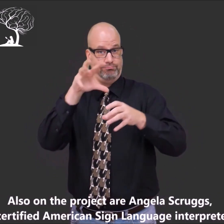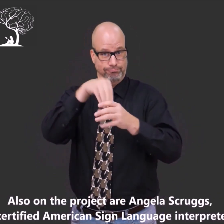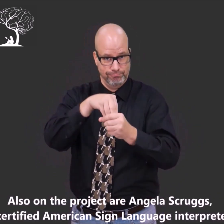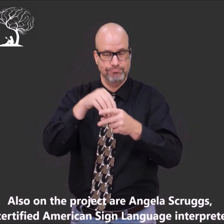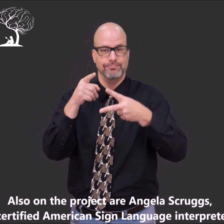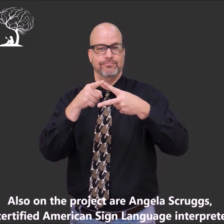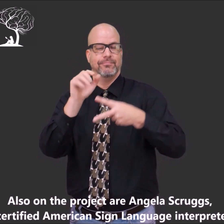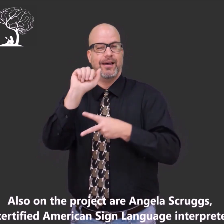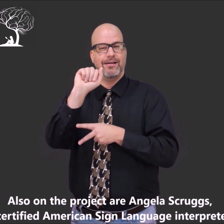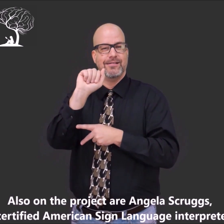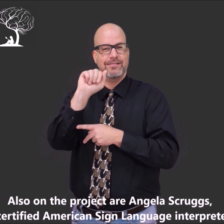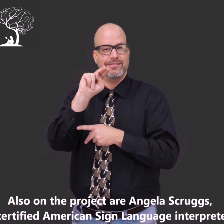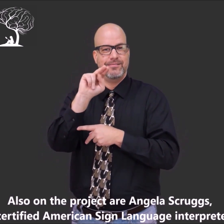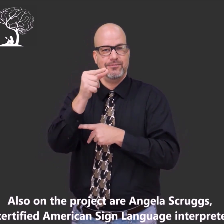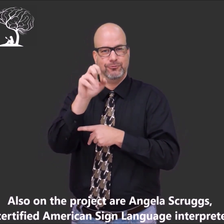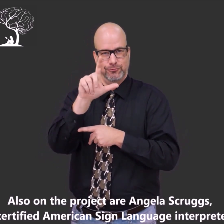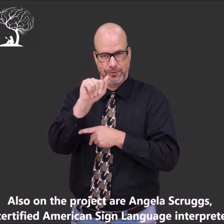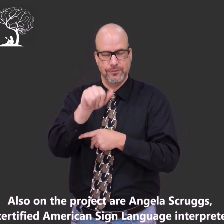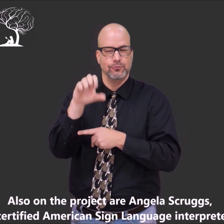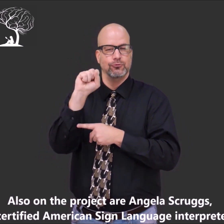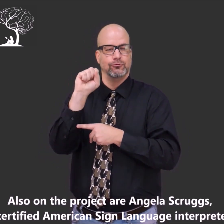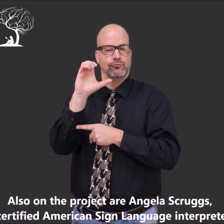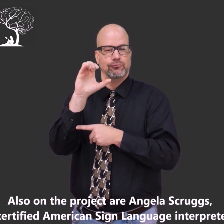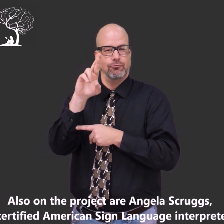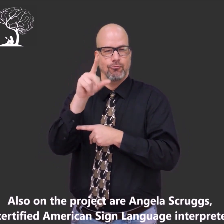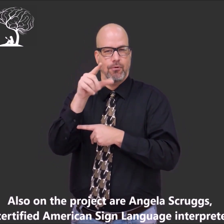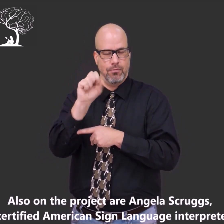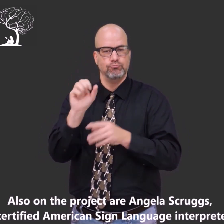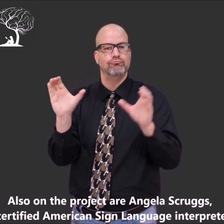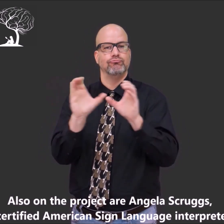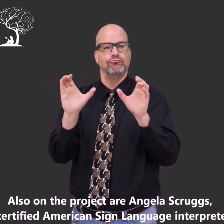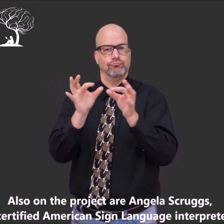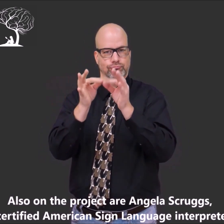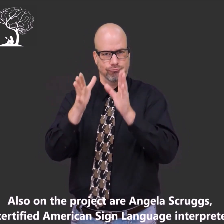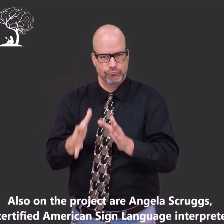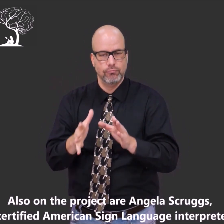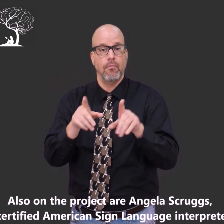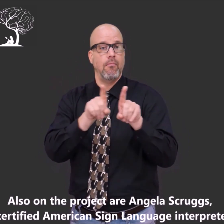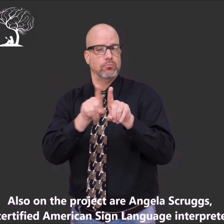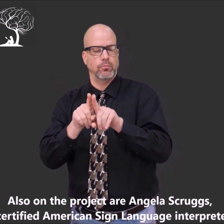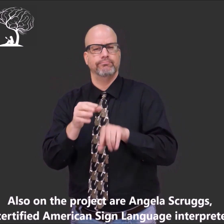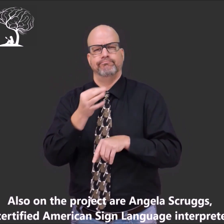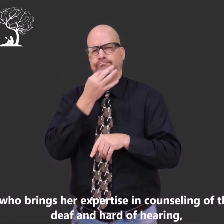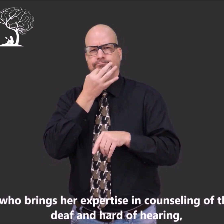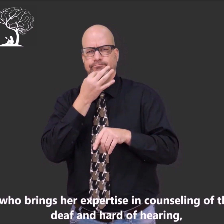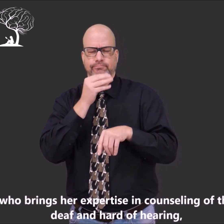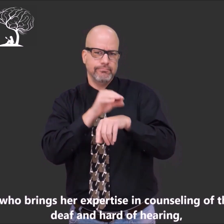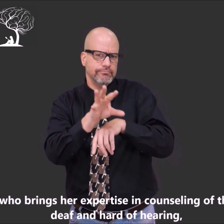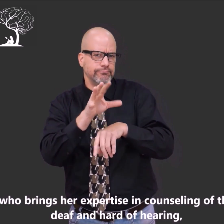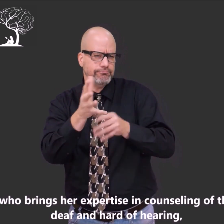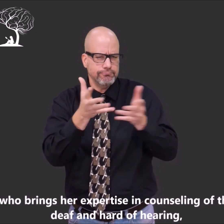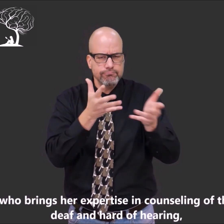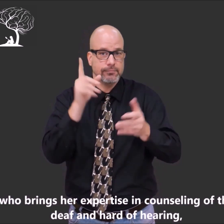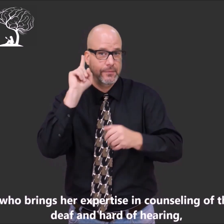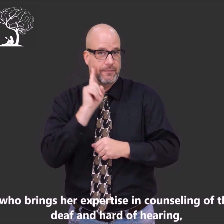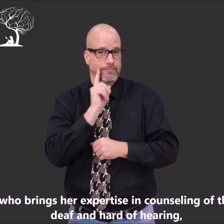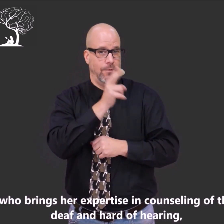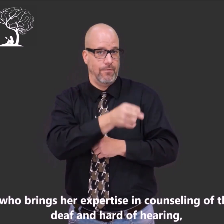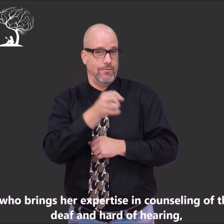project are Angela Scruggs, a certified American Sign Language interpreter, who brings her expertise in counseling of the